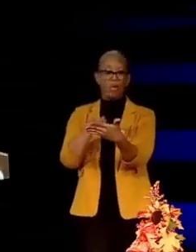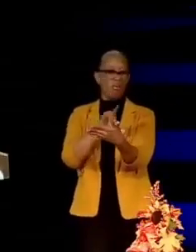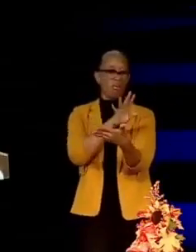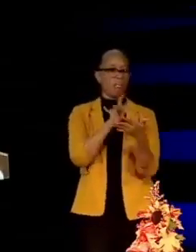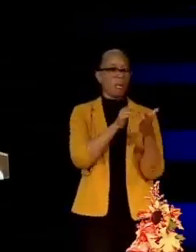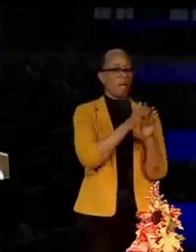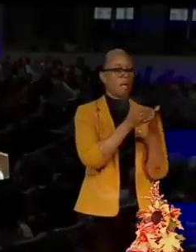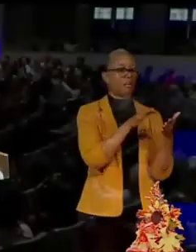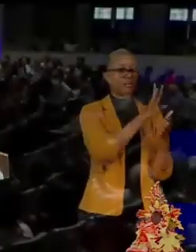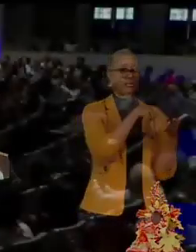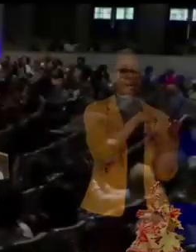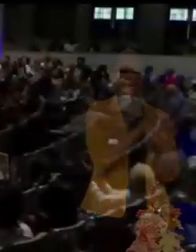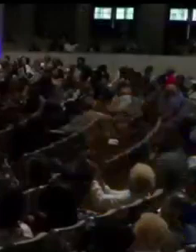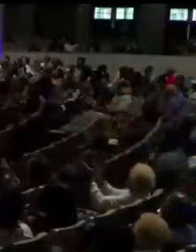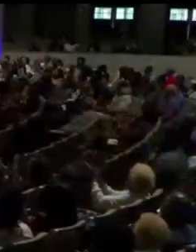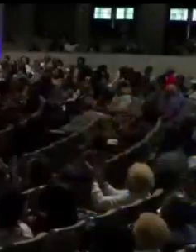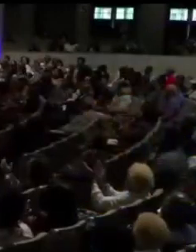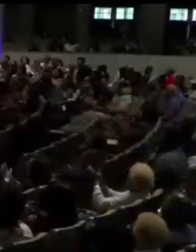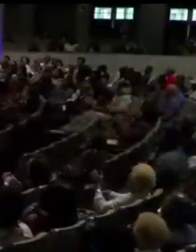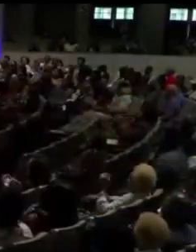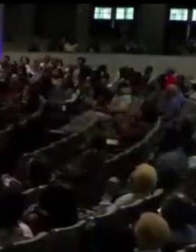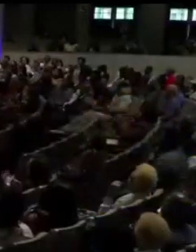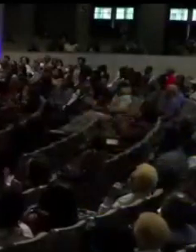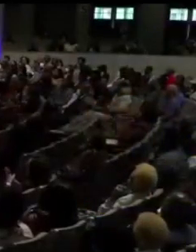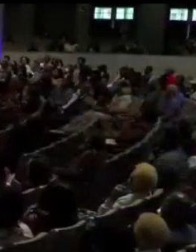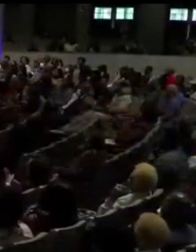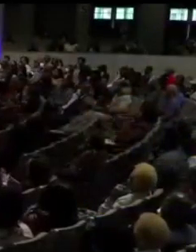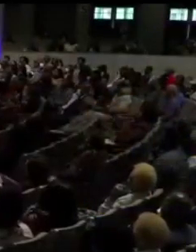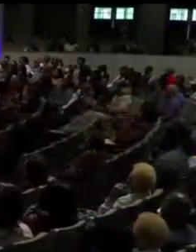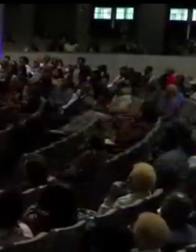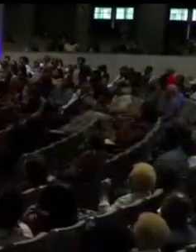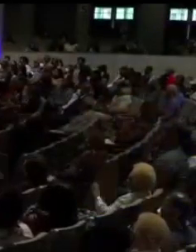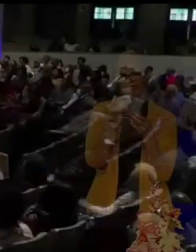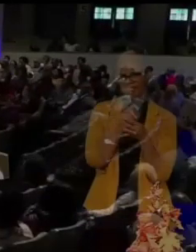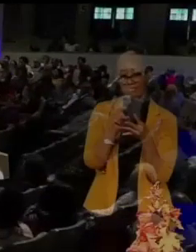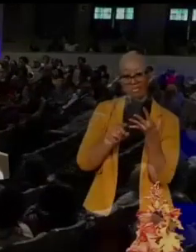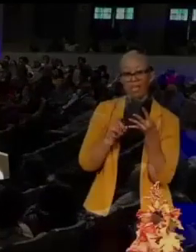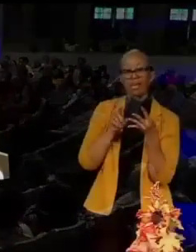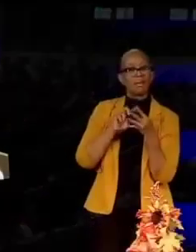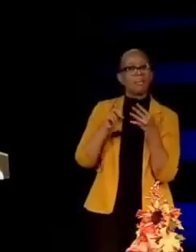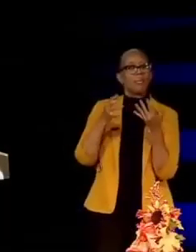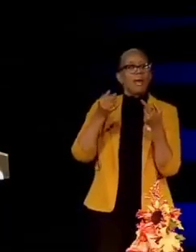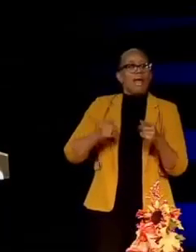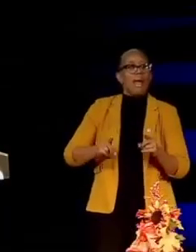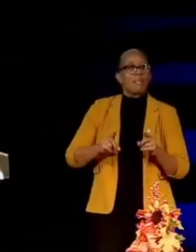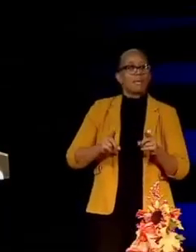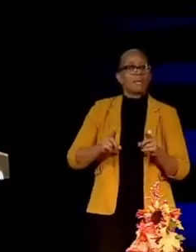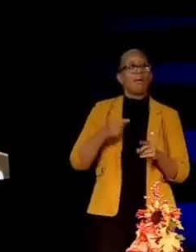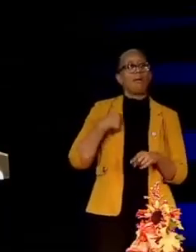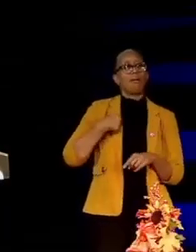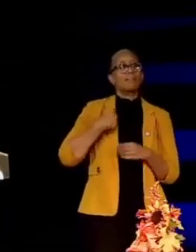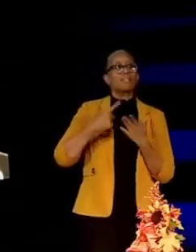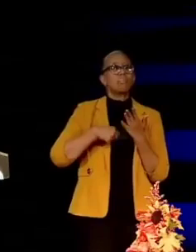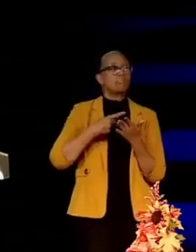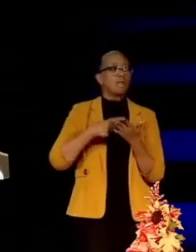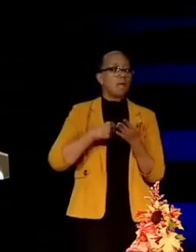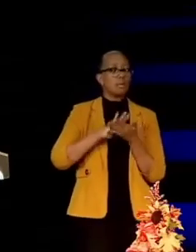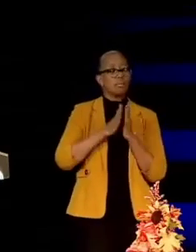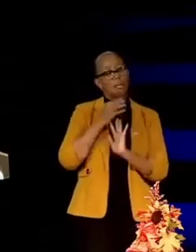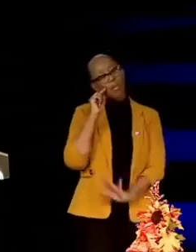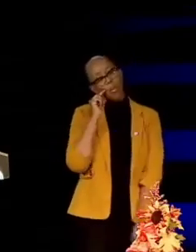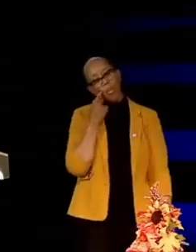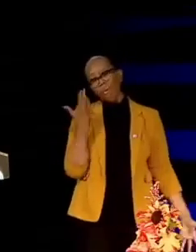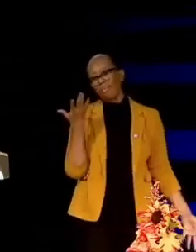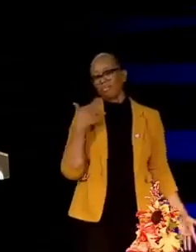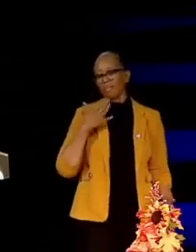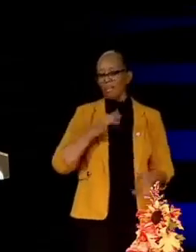weak, angry, or hurt. Are y'all with me today? But when we get bored or weary